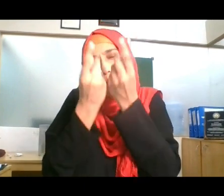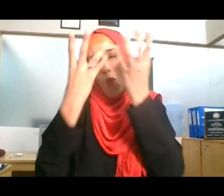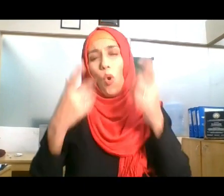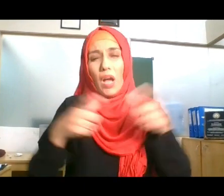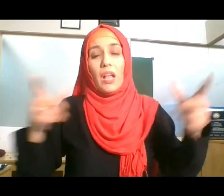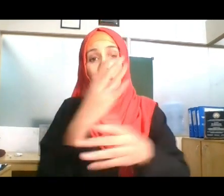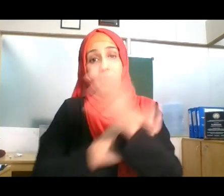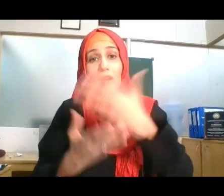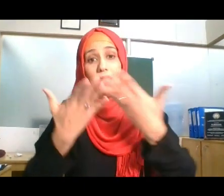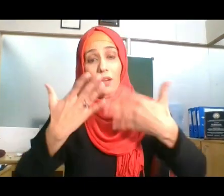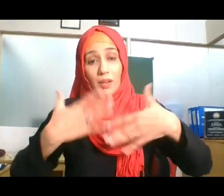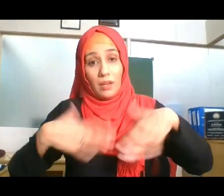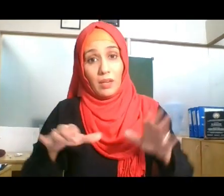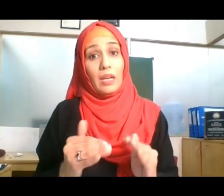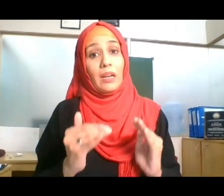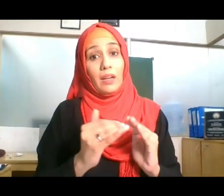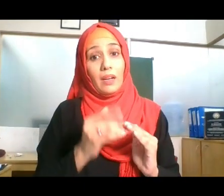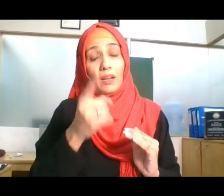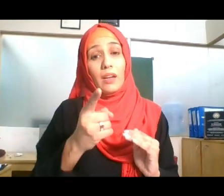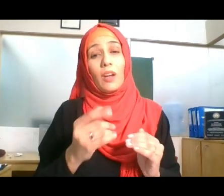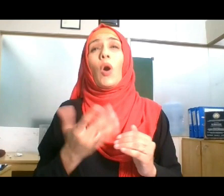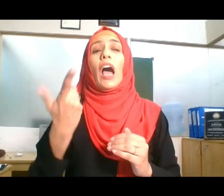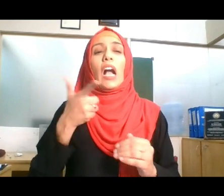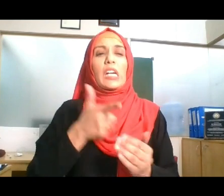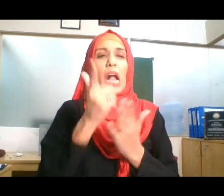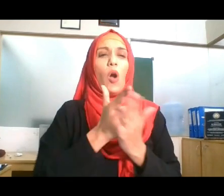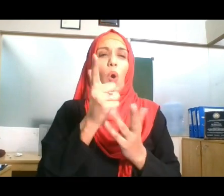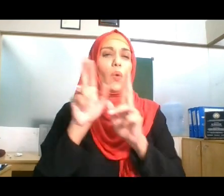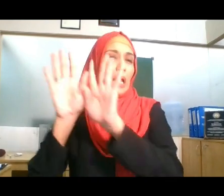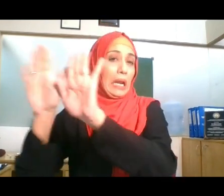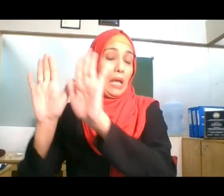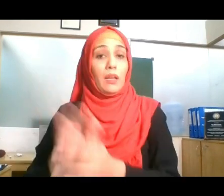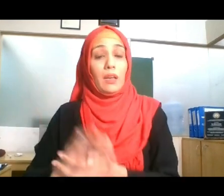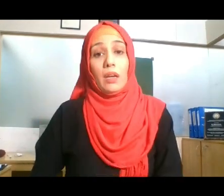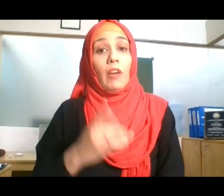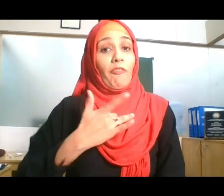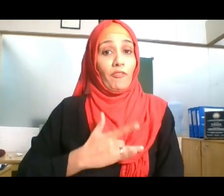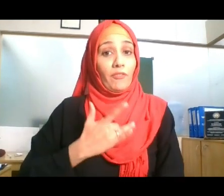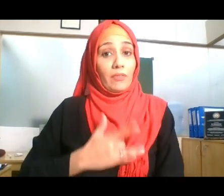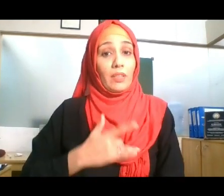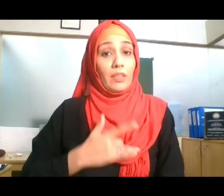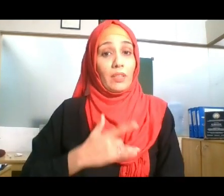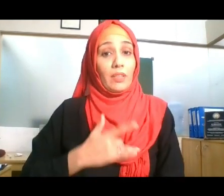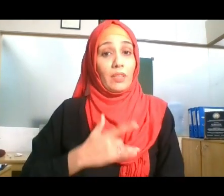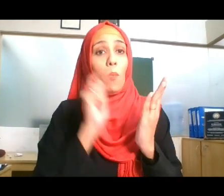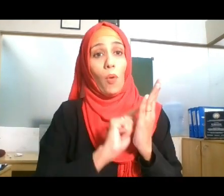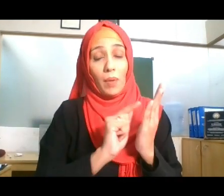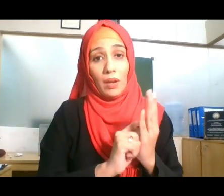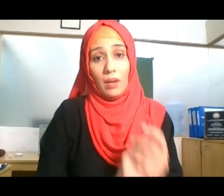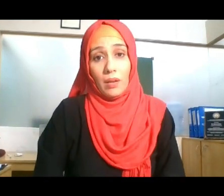disabilities also resides in your rural areas. For this, we feel that the mobile penetration, which is at